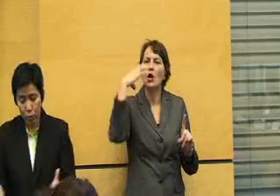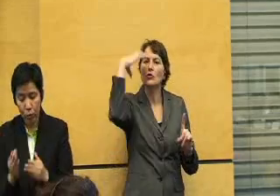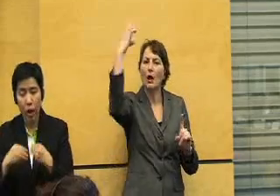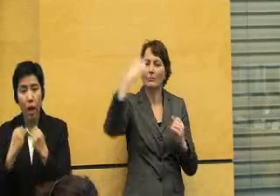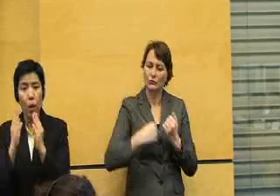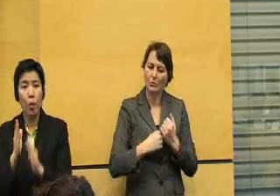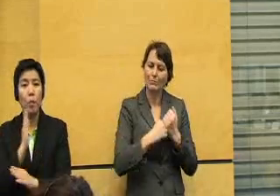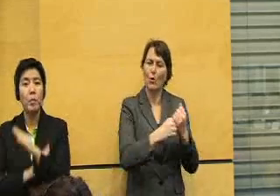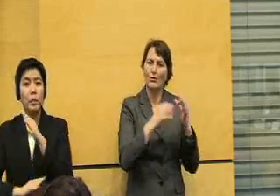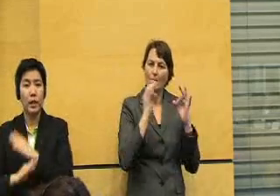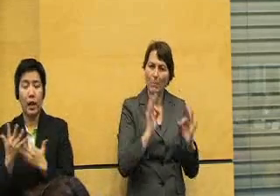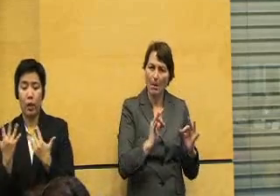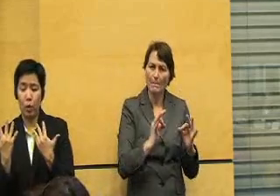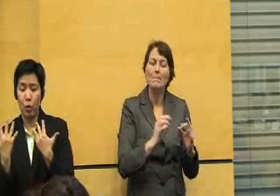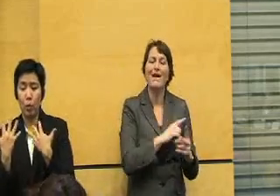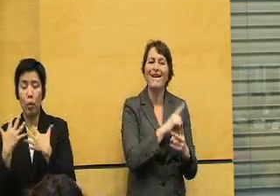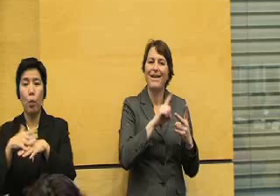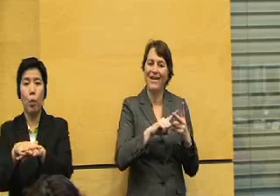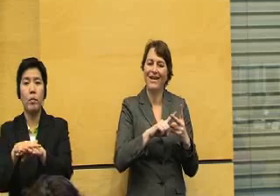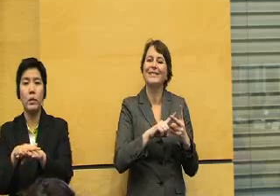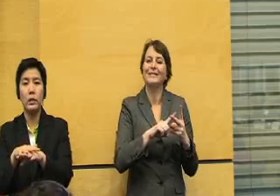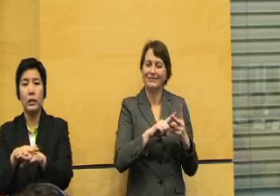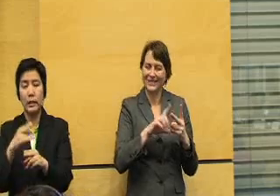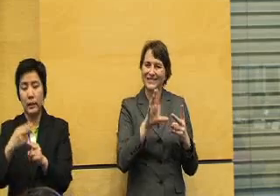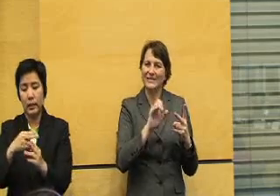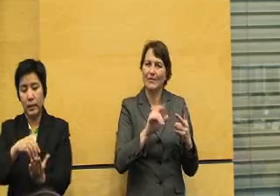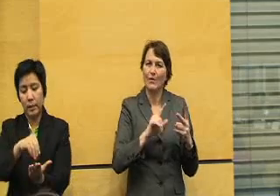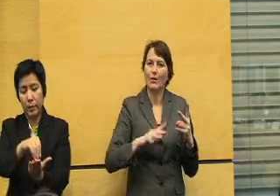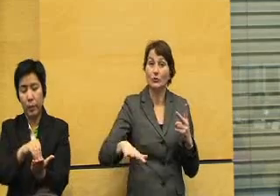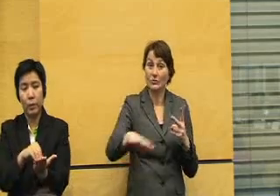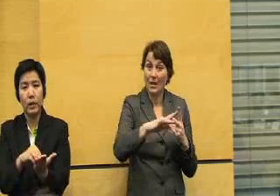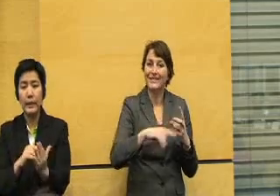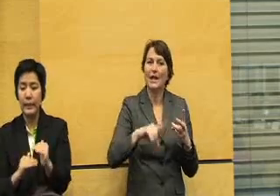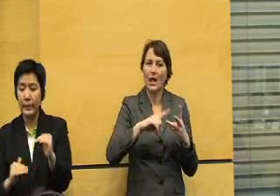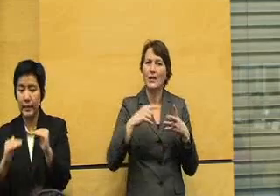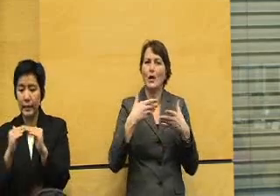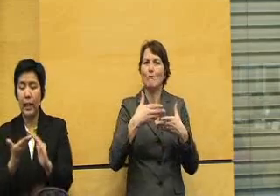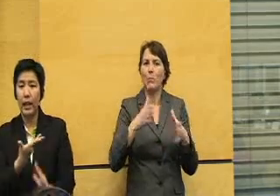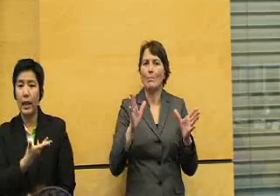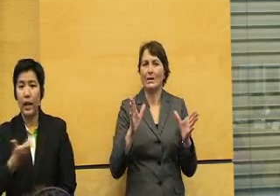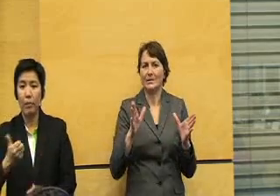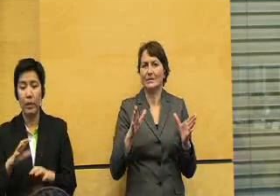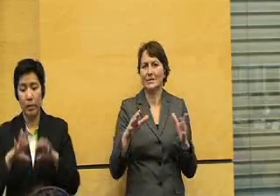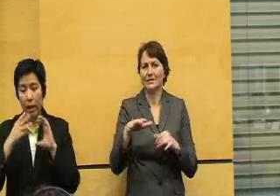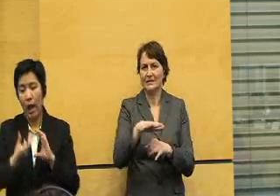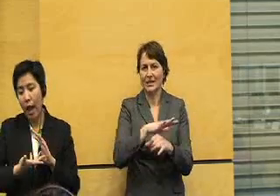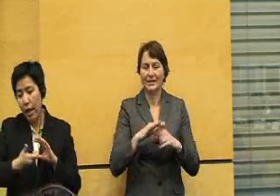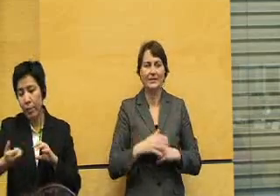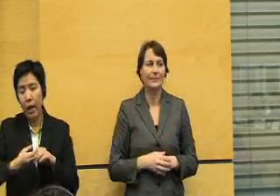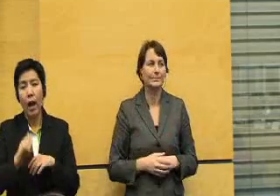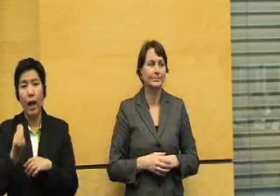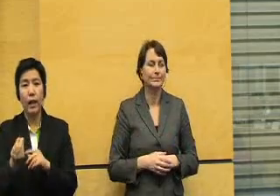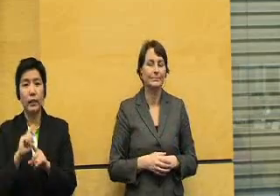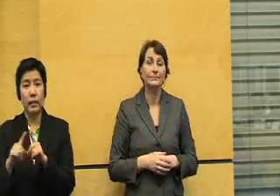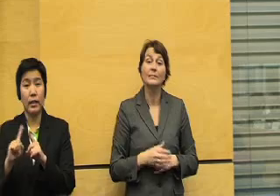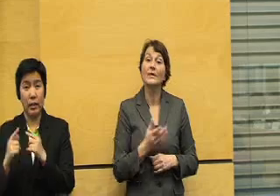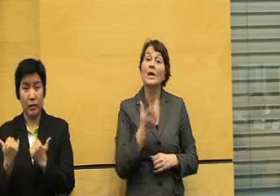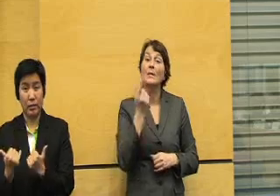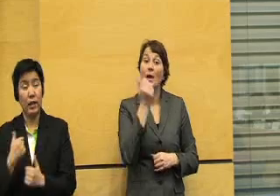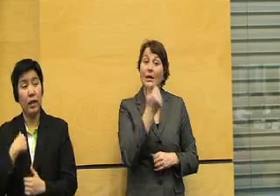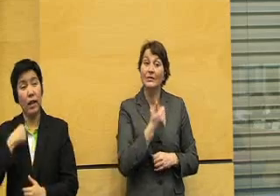private sector, and civil society. Madam Chair, Thailand became party